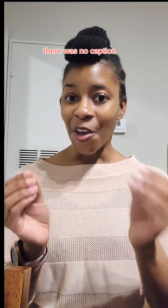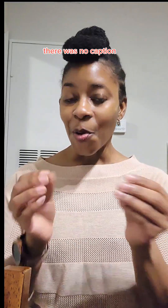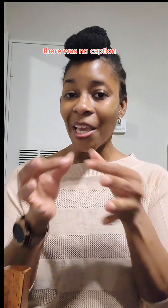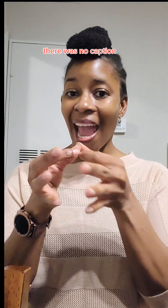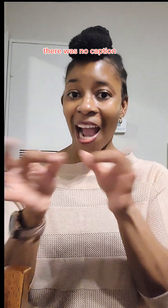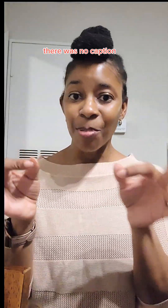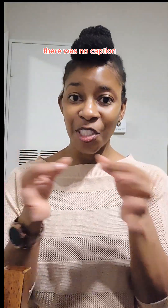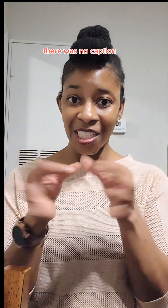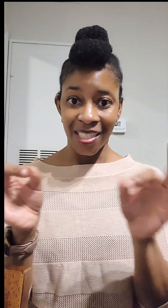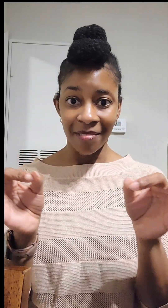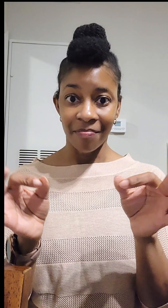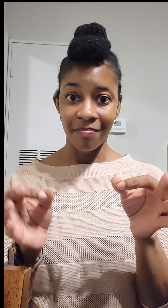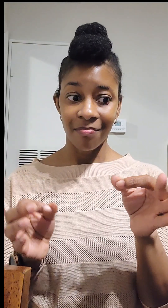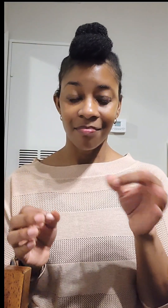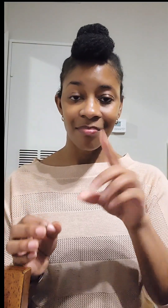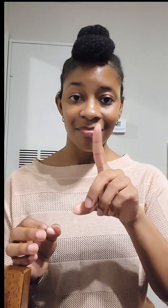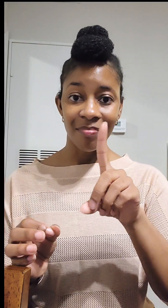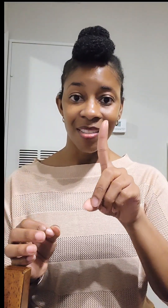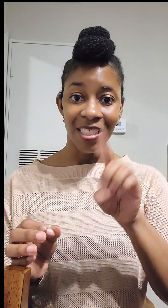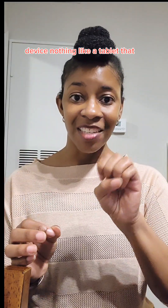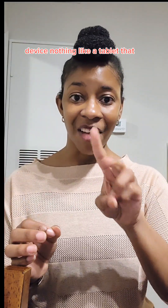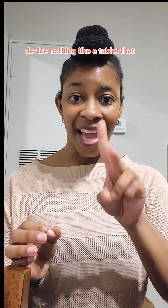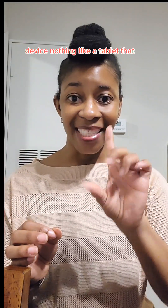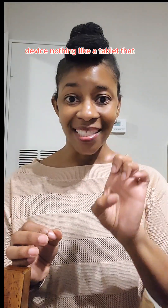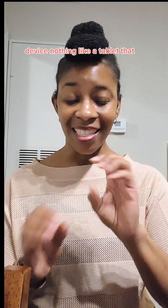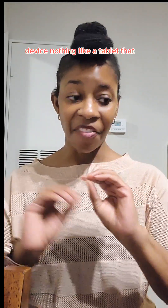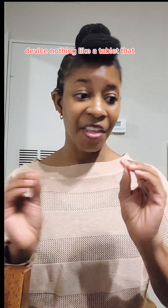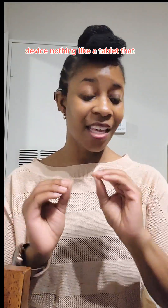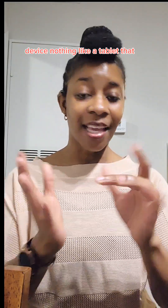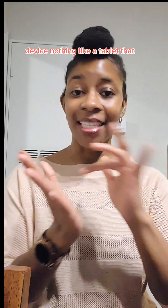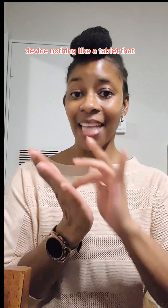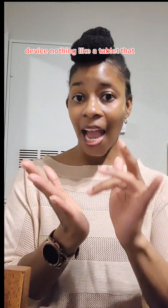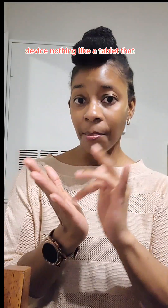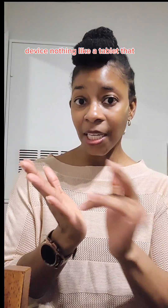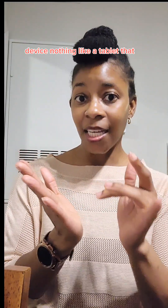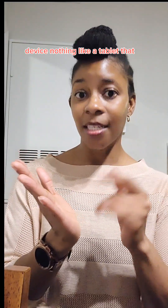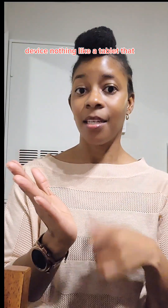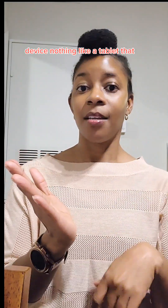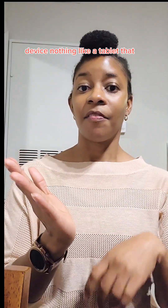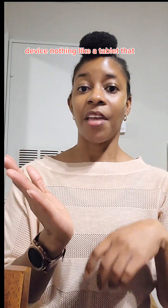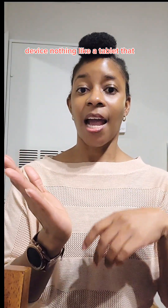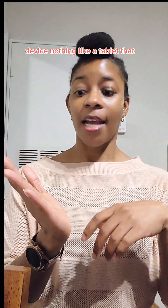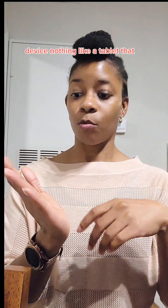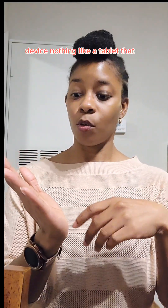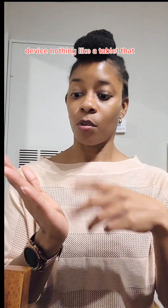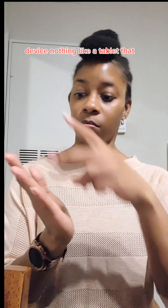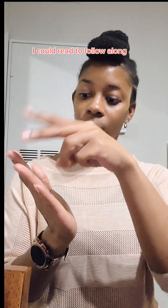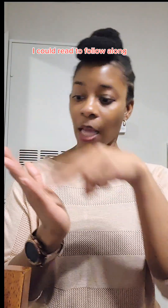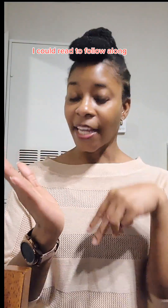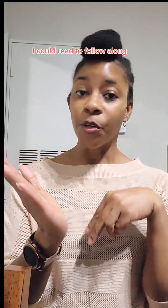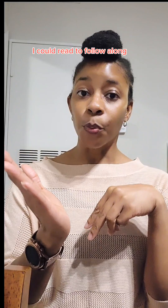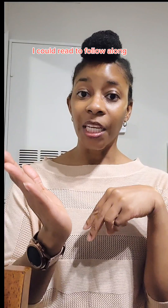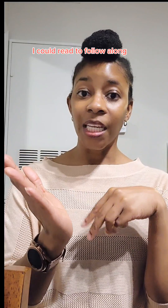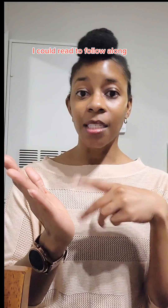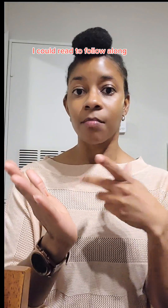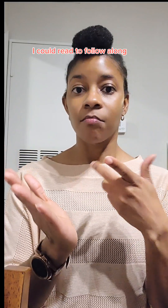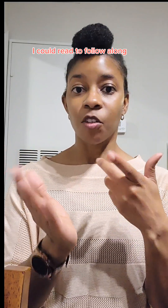no caption device, nothing like a tablet that I could read to